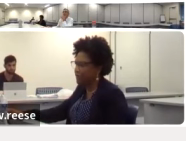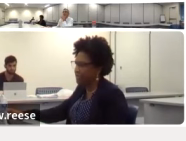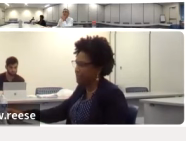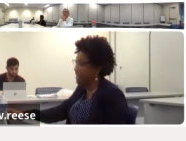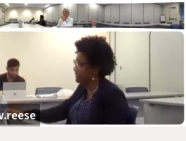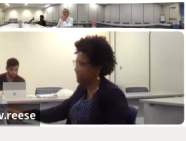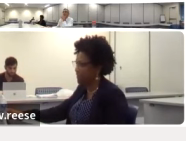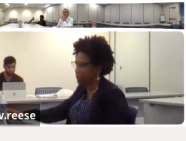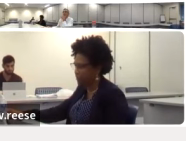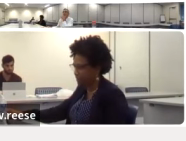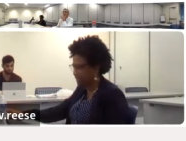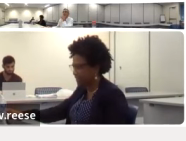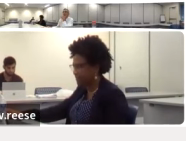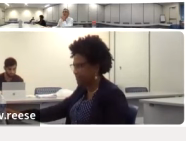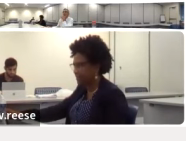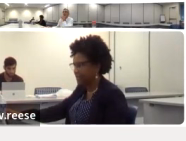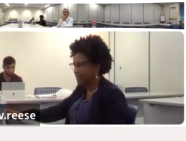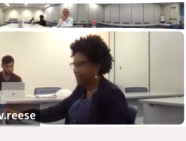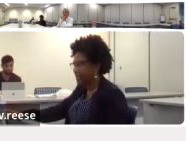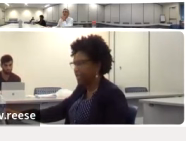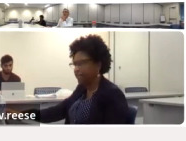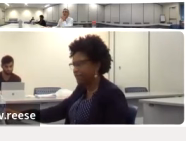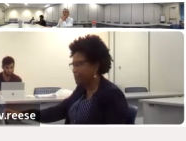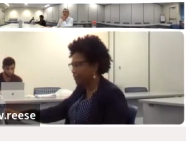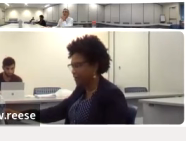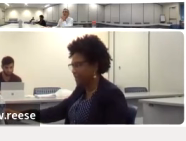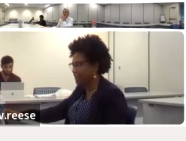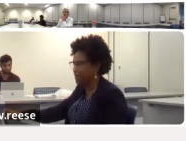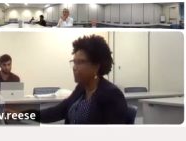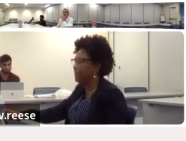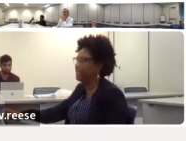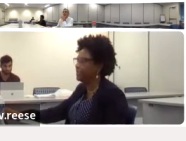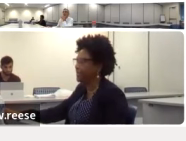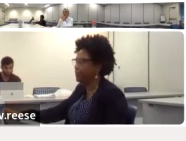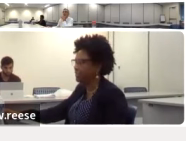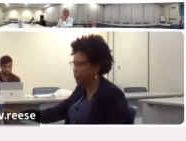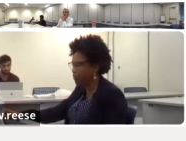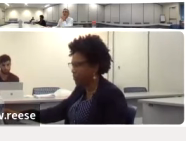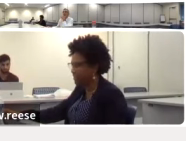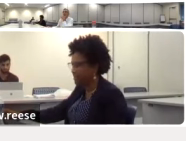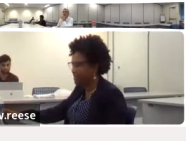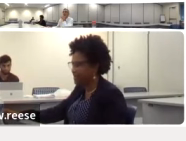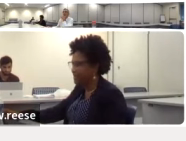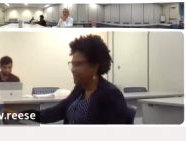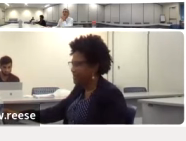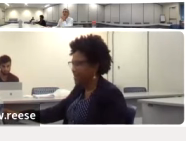We go over to the benefits of employment. The benefits of employment for the population that we